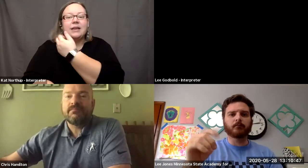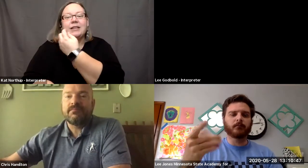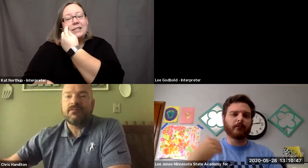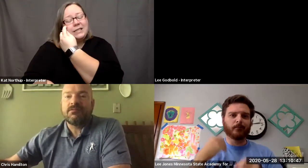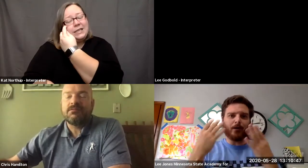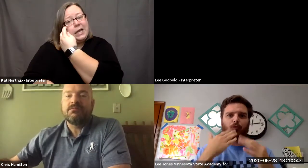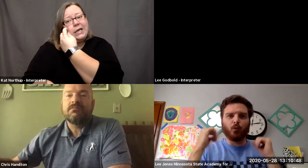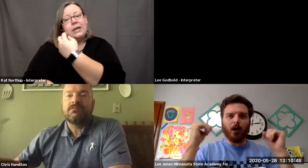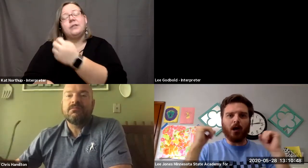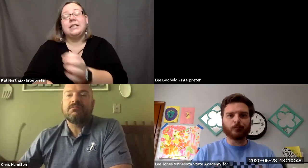it's